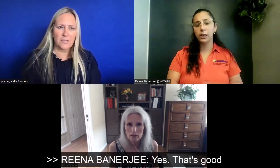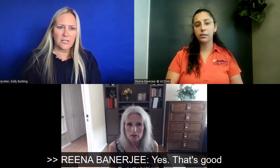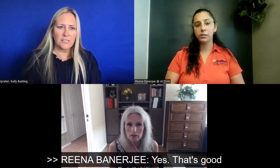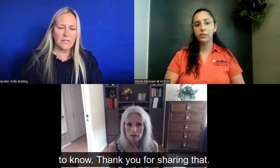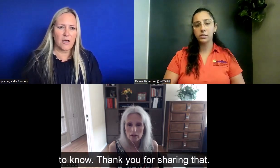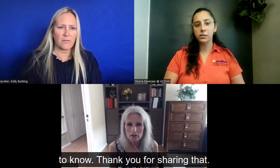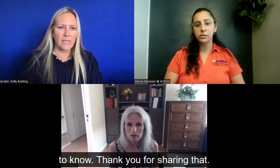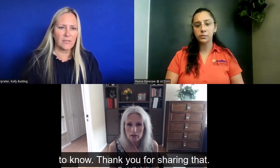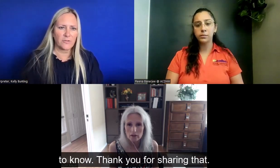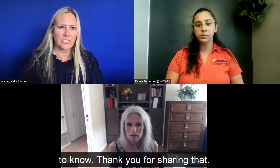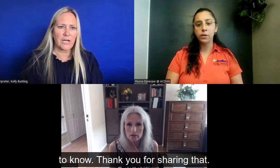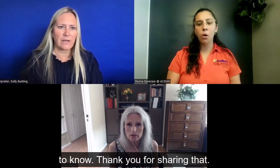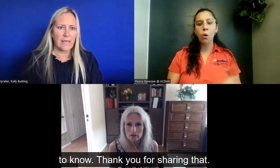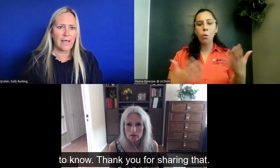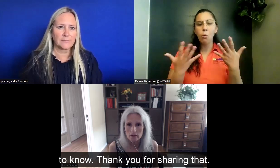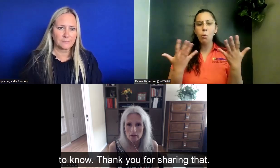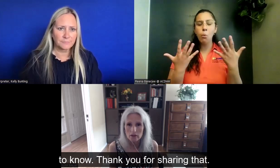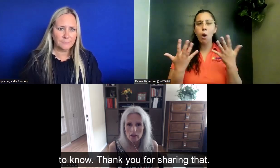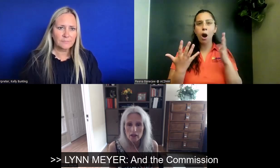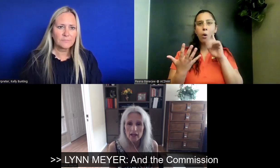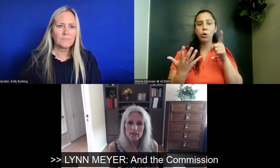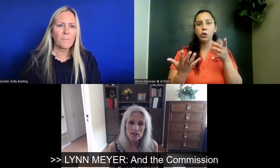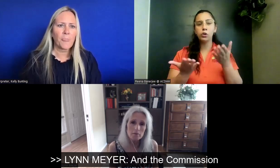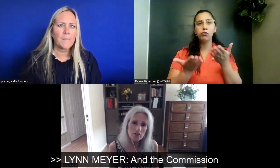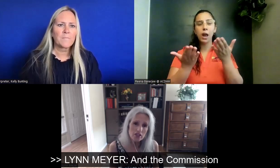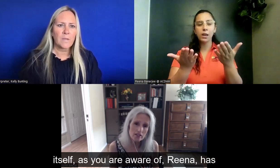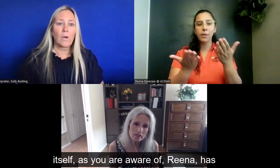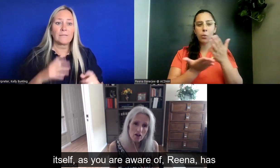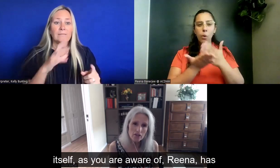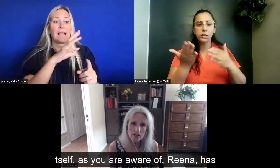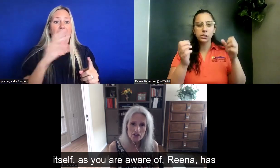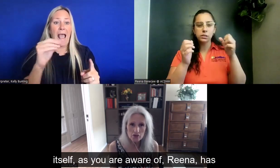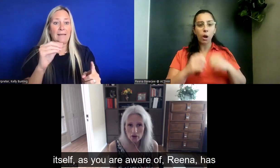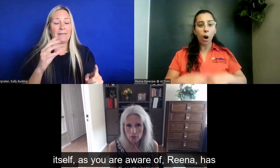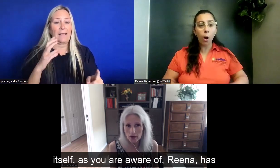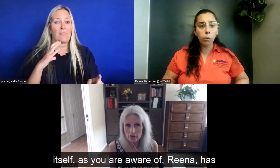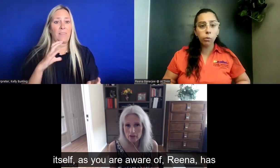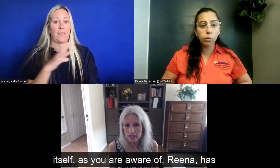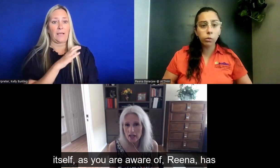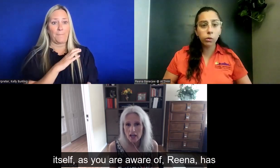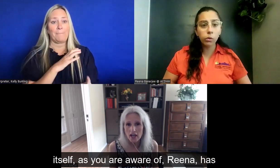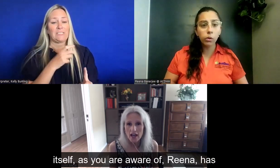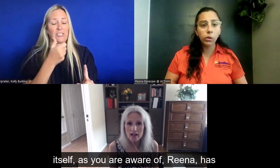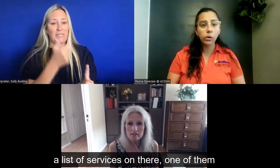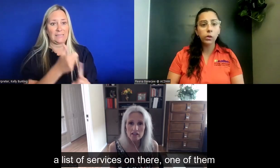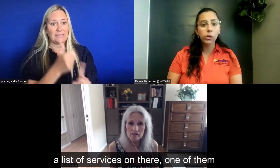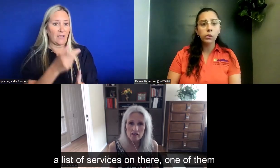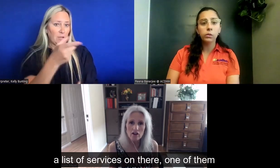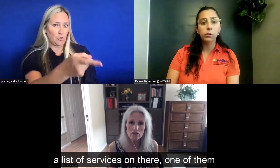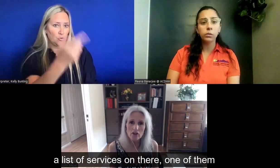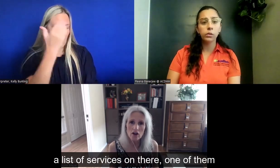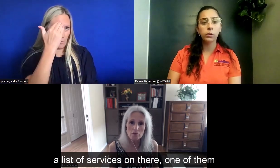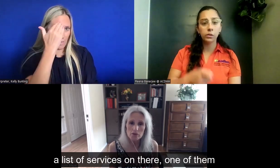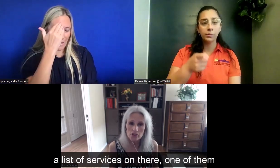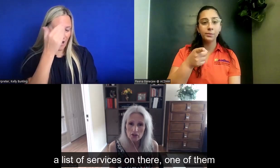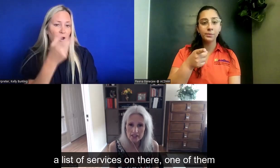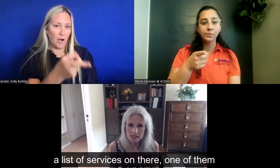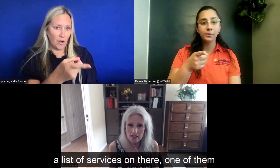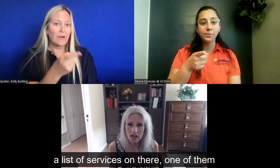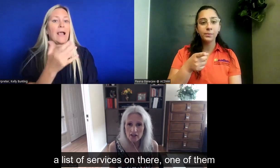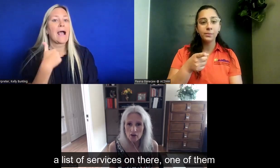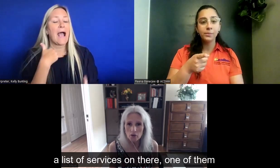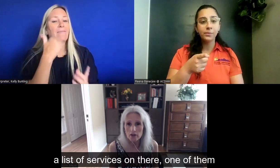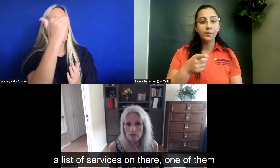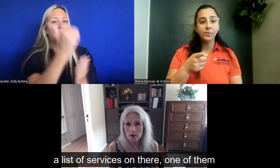Yes, that's good to know. Thank you for sharing that. And the commission itself, as you are aware of, Reena, has a list of